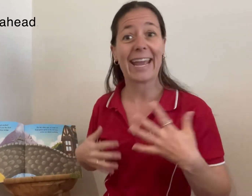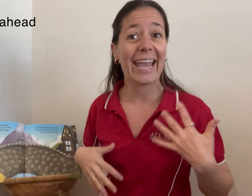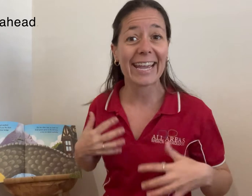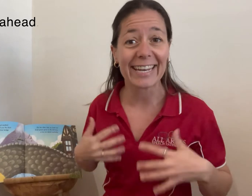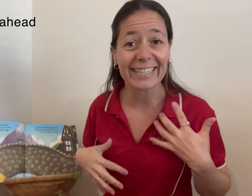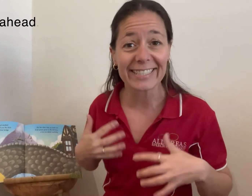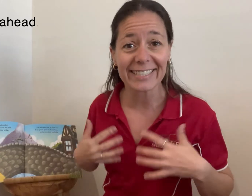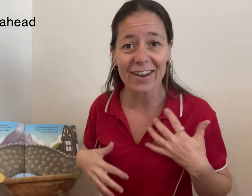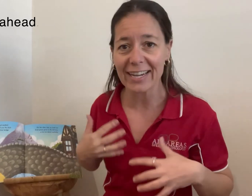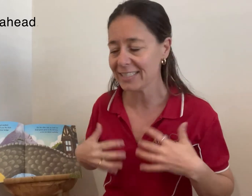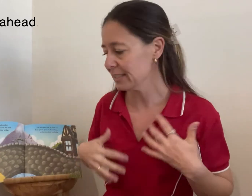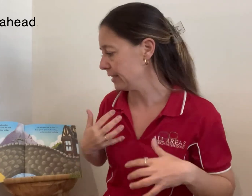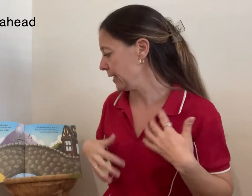ahead excitedly.